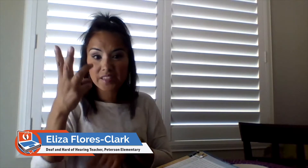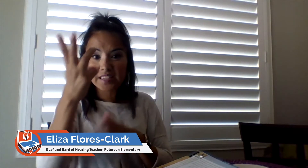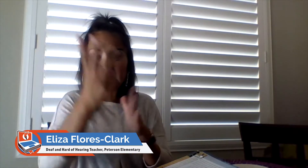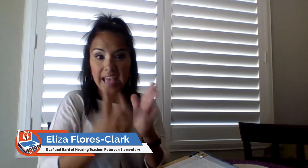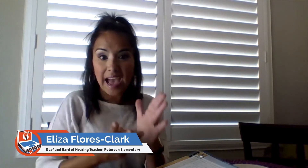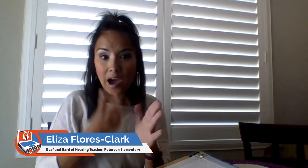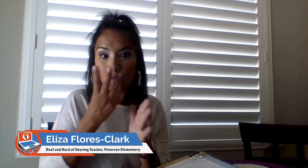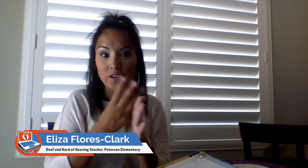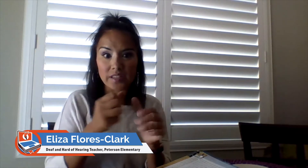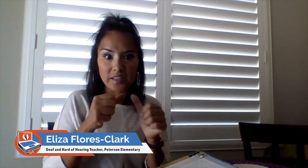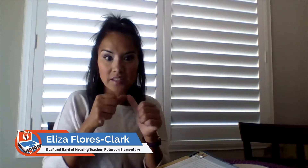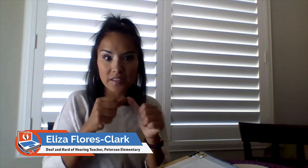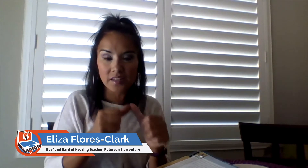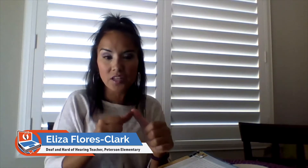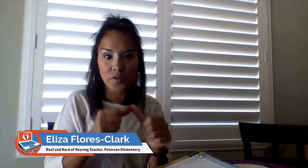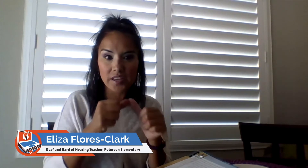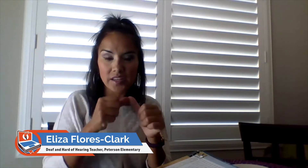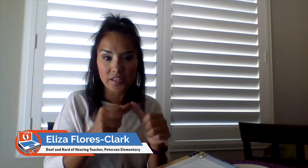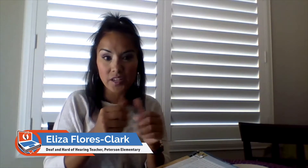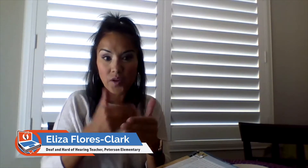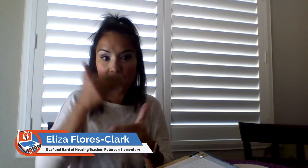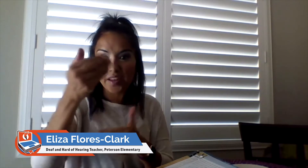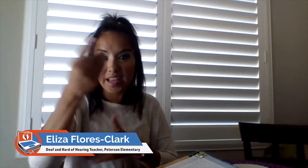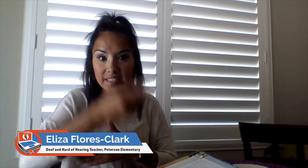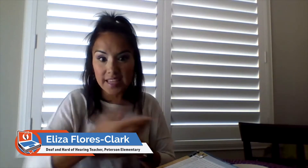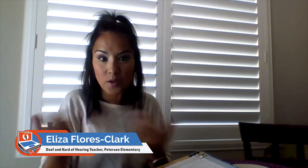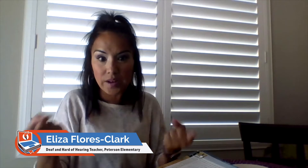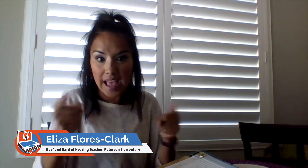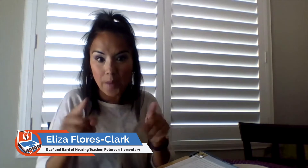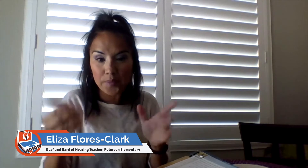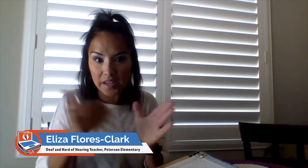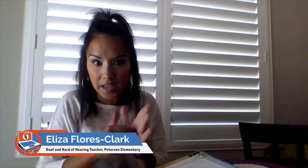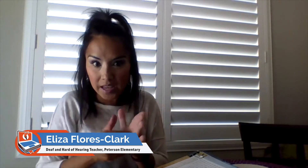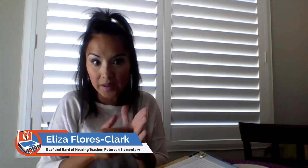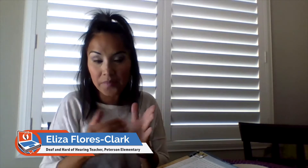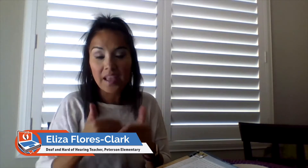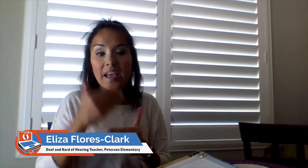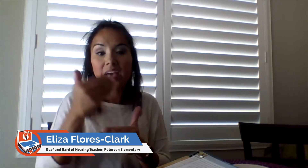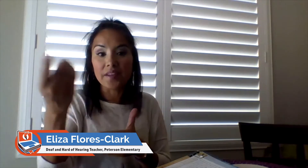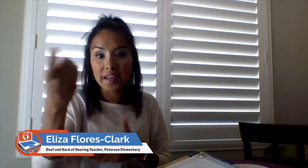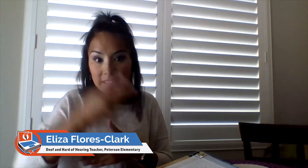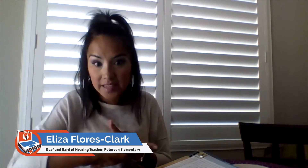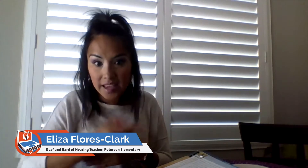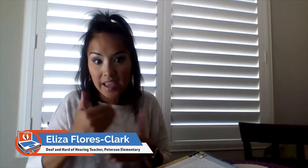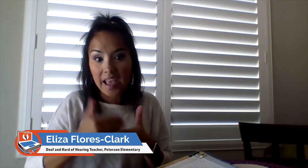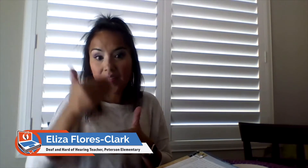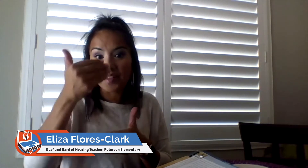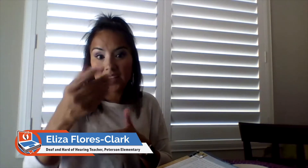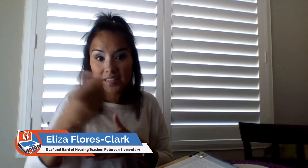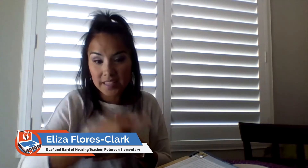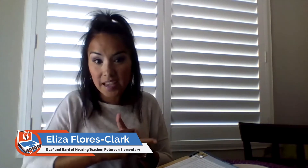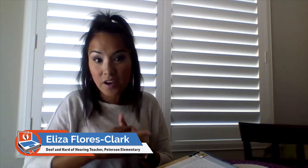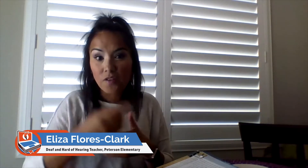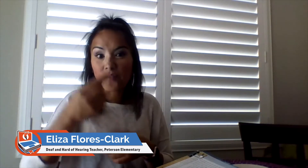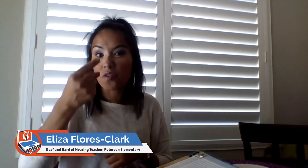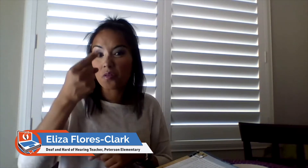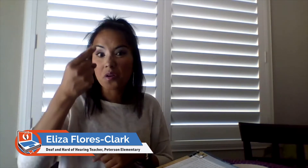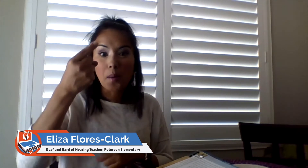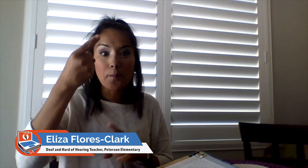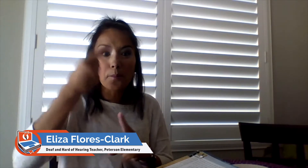6 hours and continue. It would happen again, and the next day for